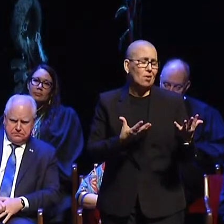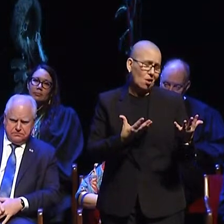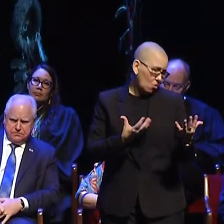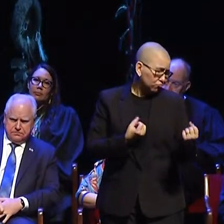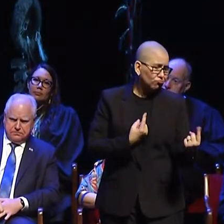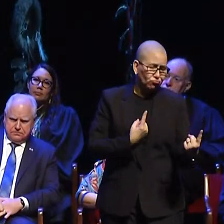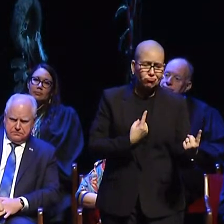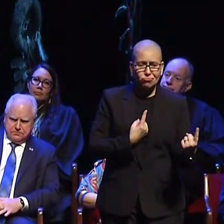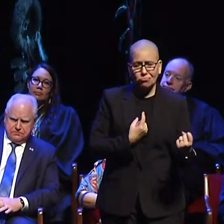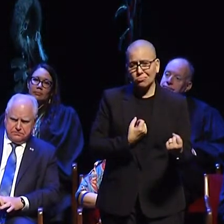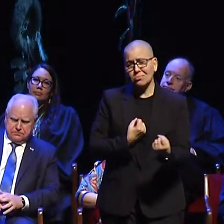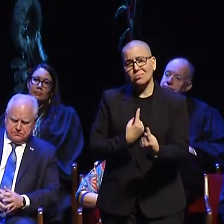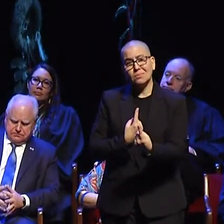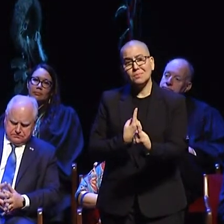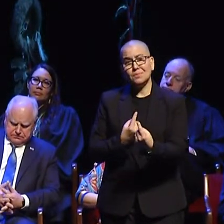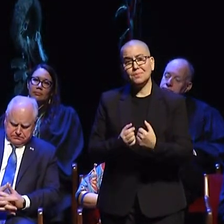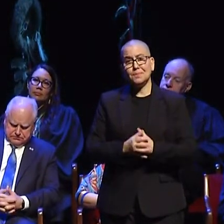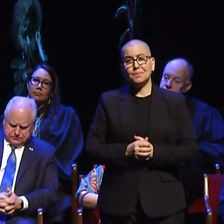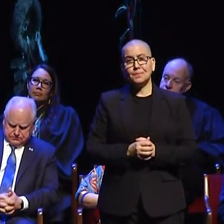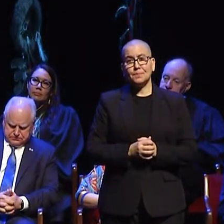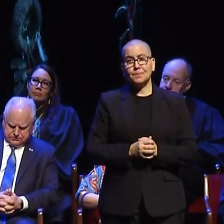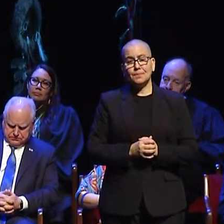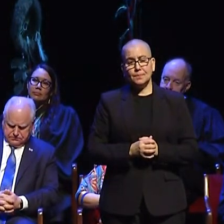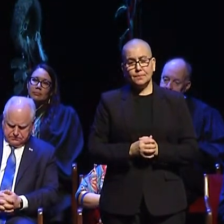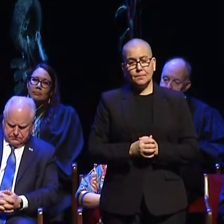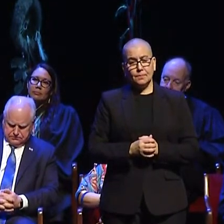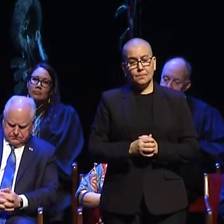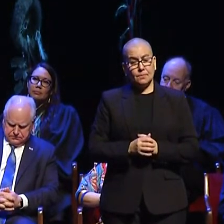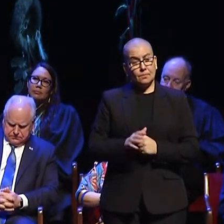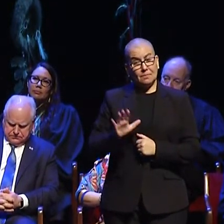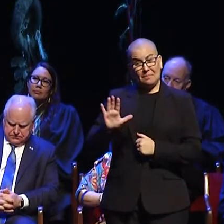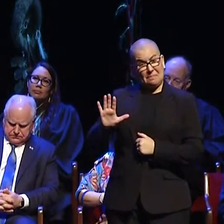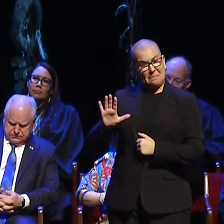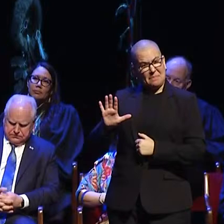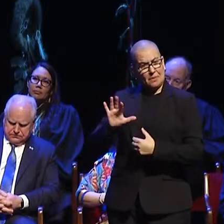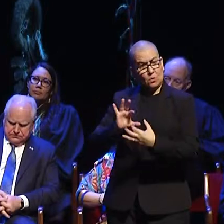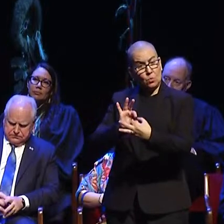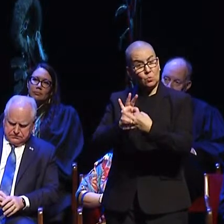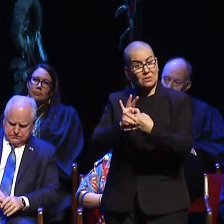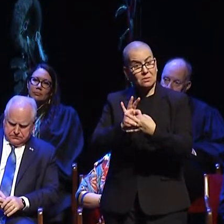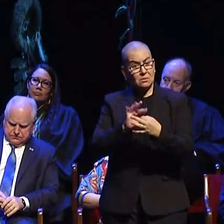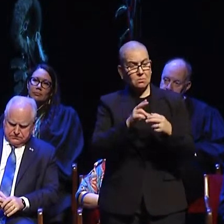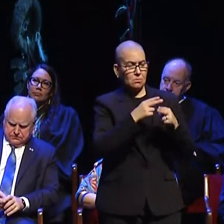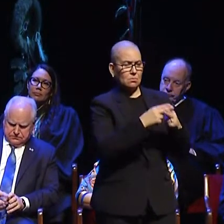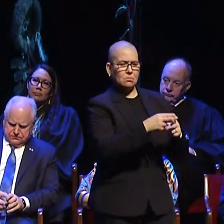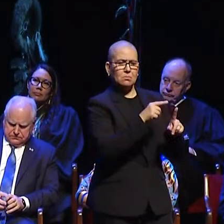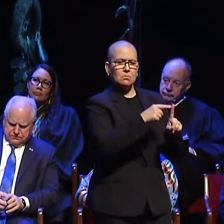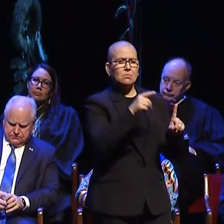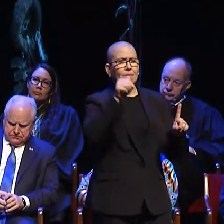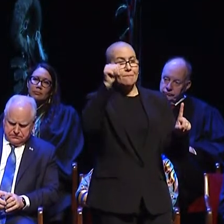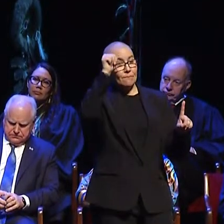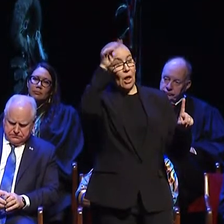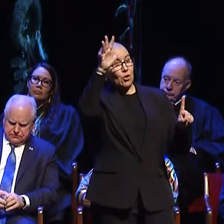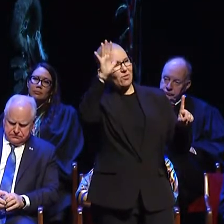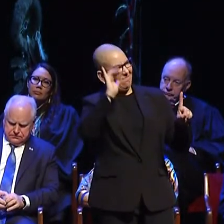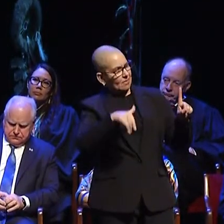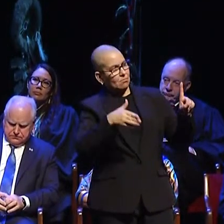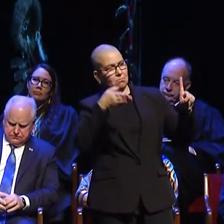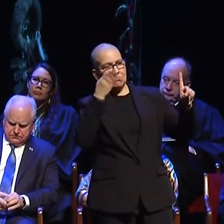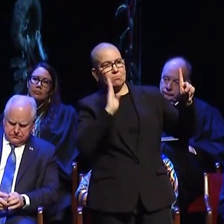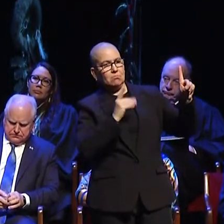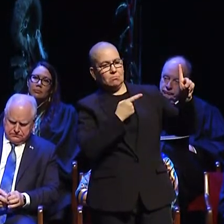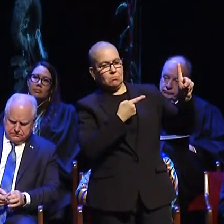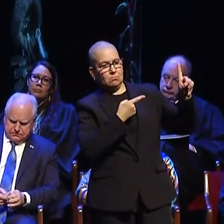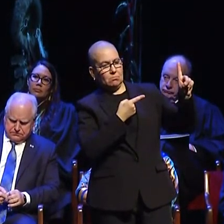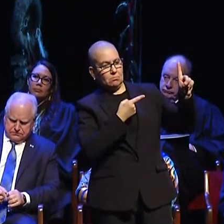was fueled by his relationship with the one whom he called Father, who in turn called him